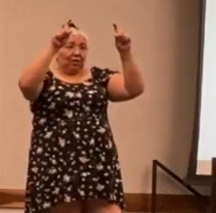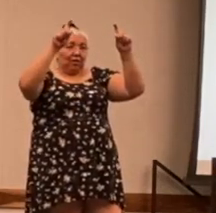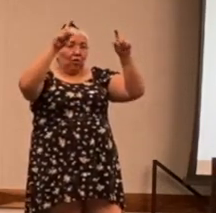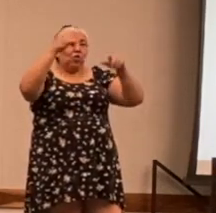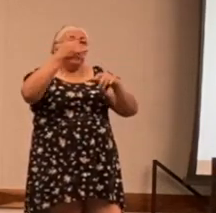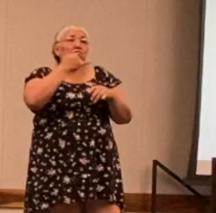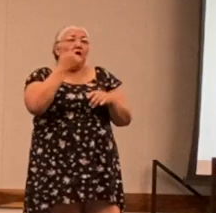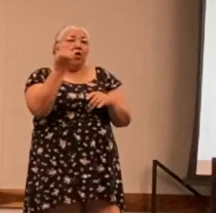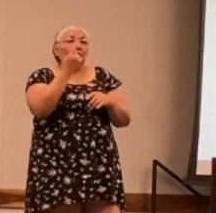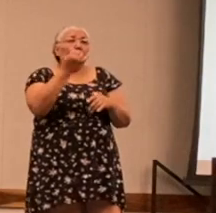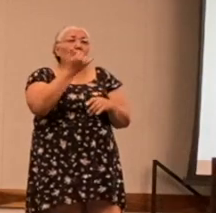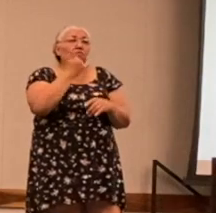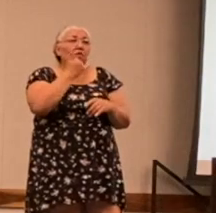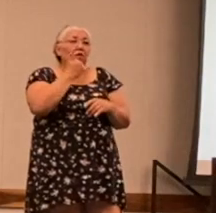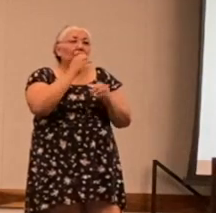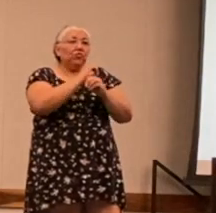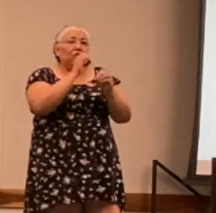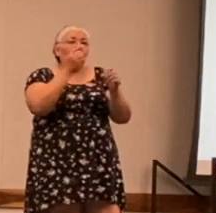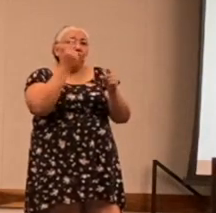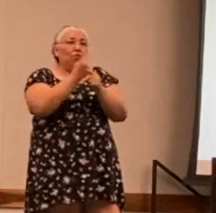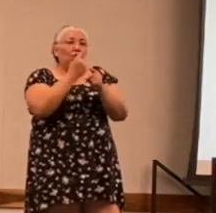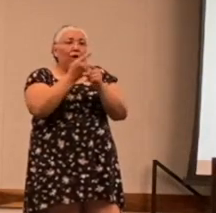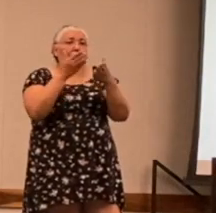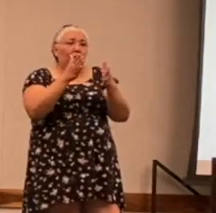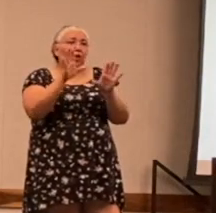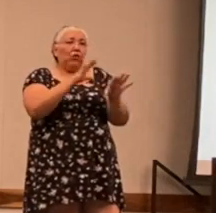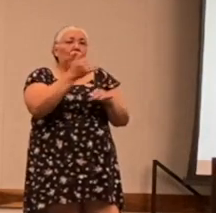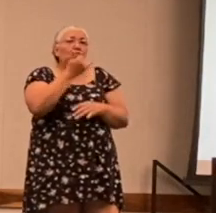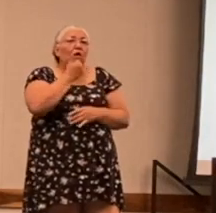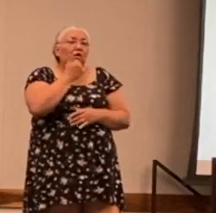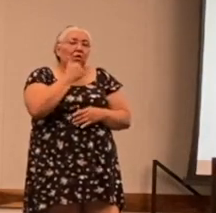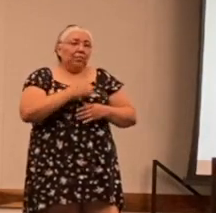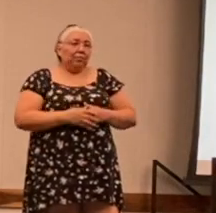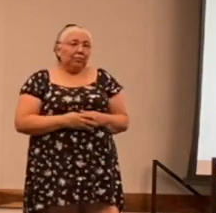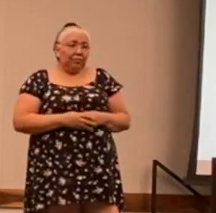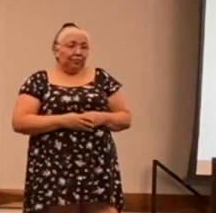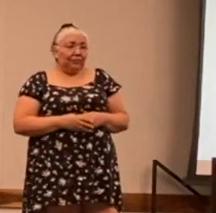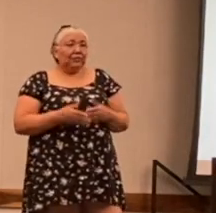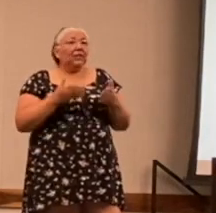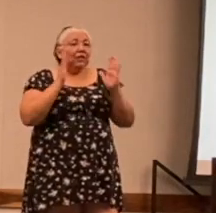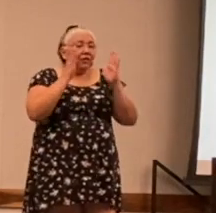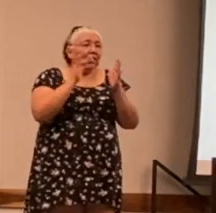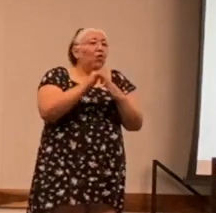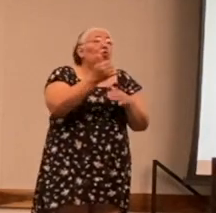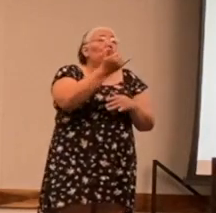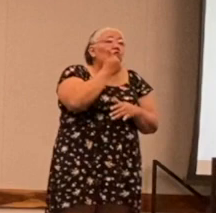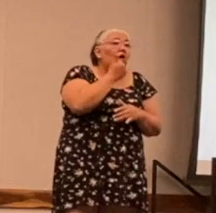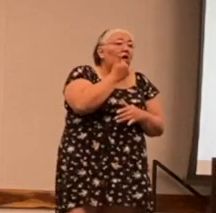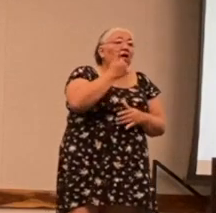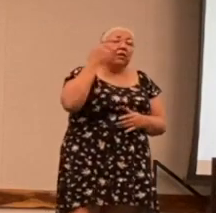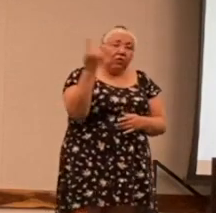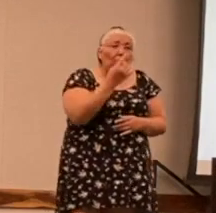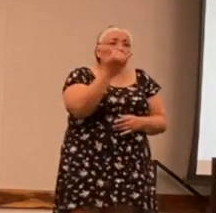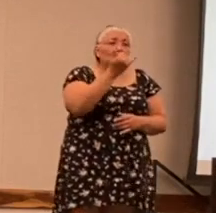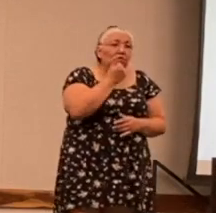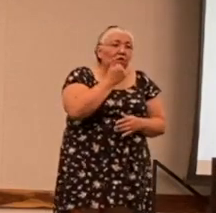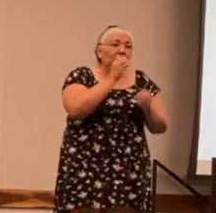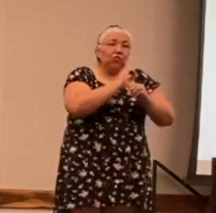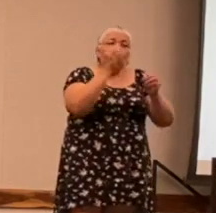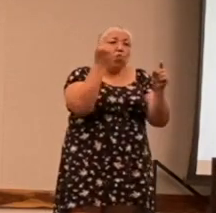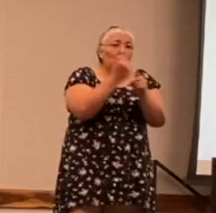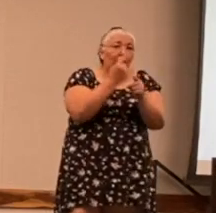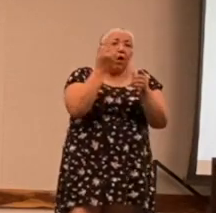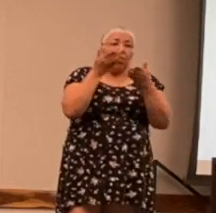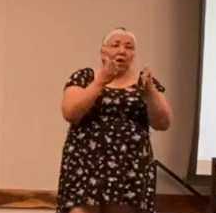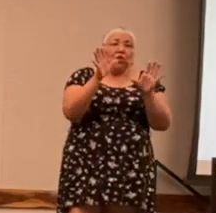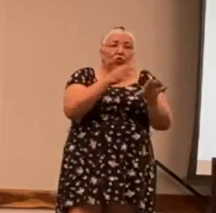wrong is always wrong, and there's no right way to do wrong. Listen to that again. Wrong is always wrong, and there's no right way